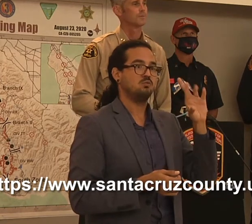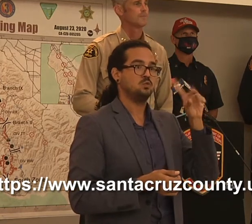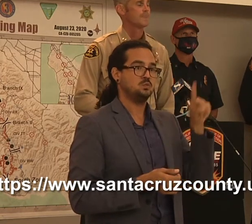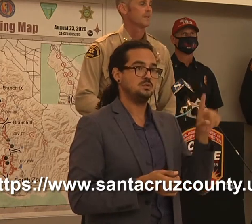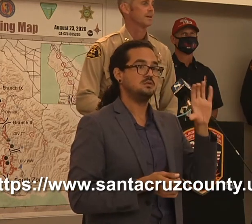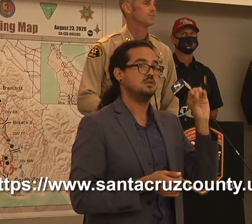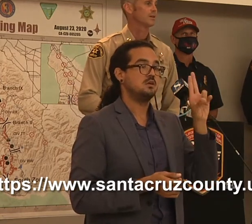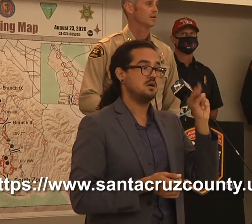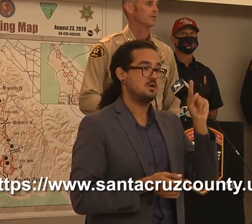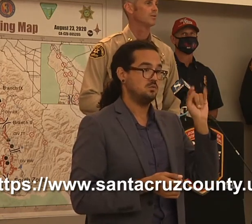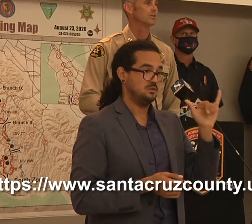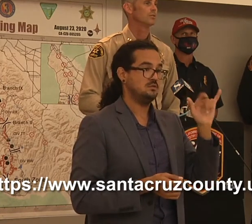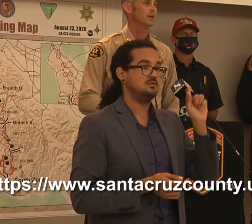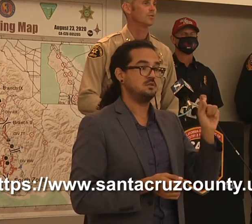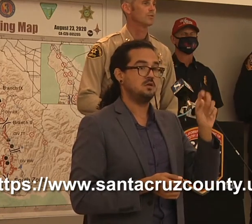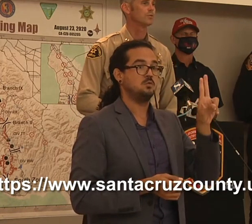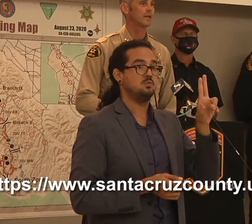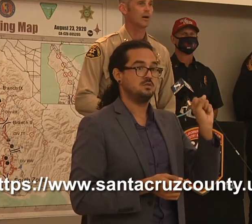santacruzcounty.us/fire-resources. That's